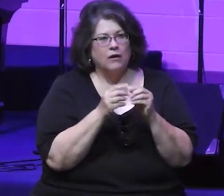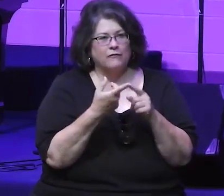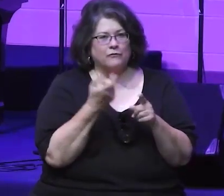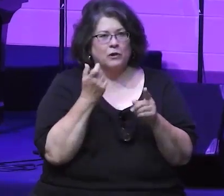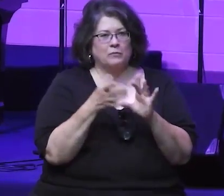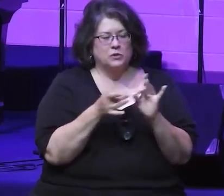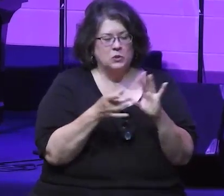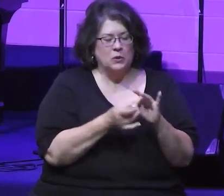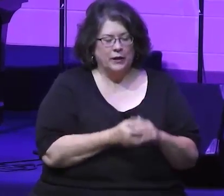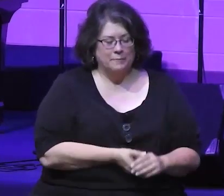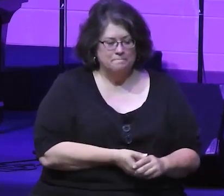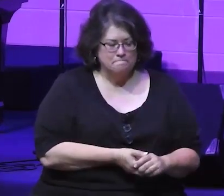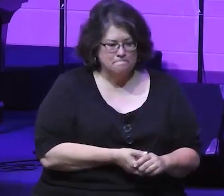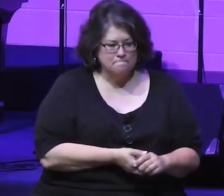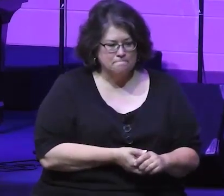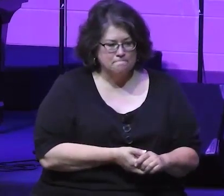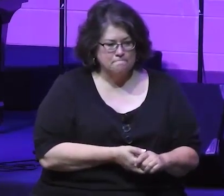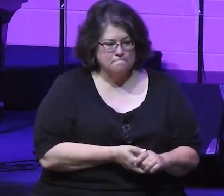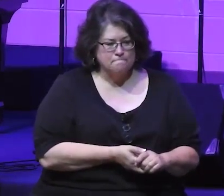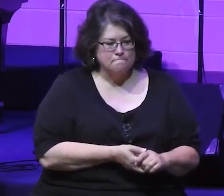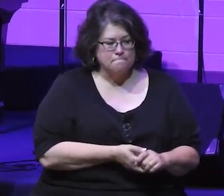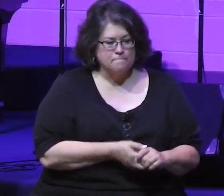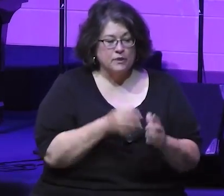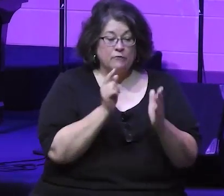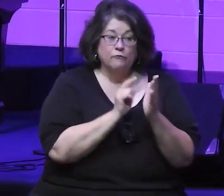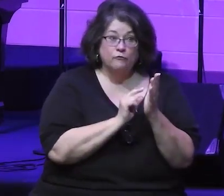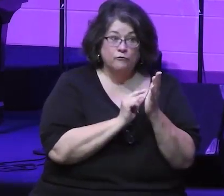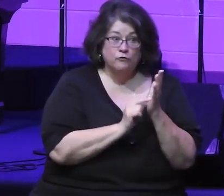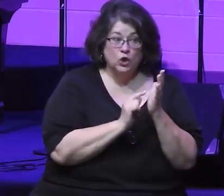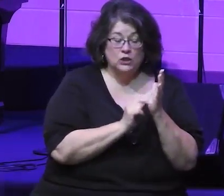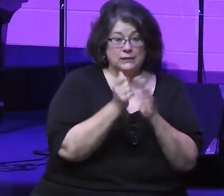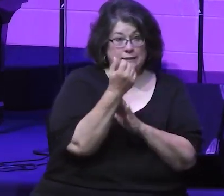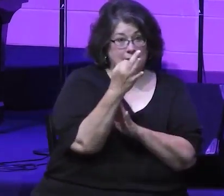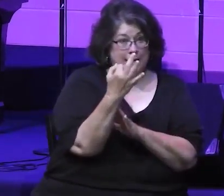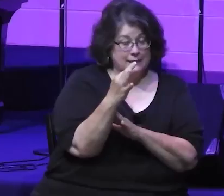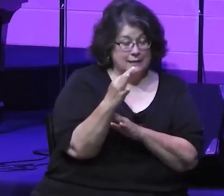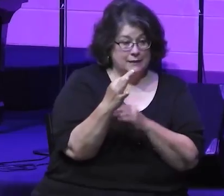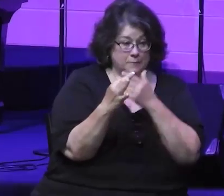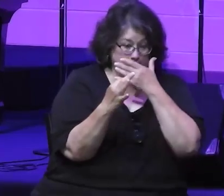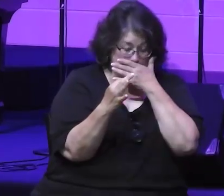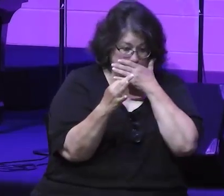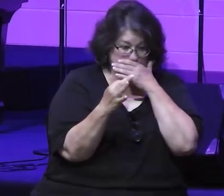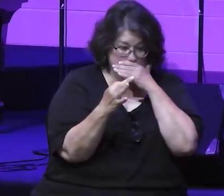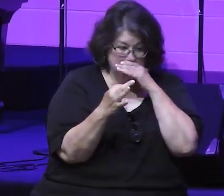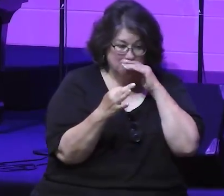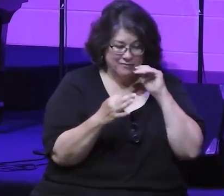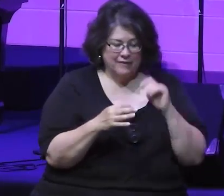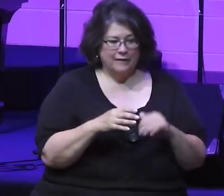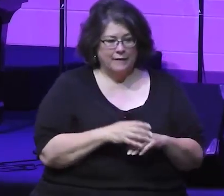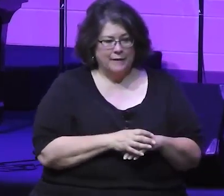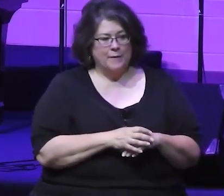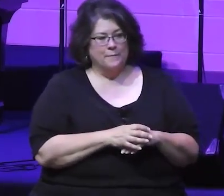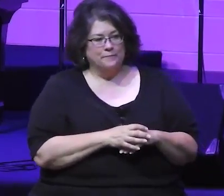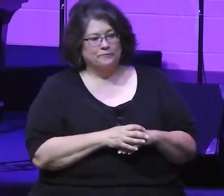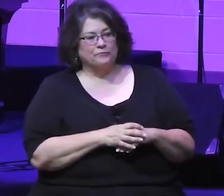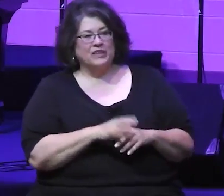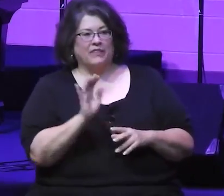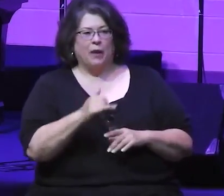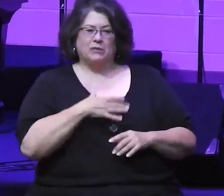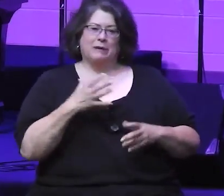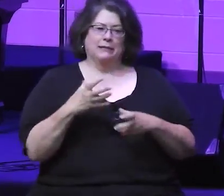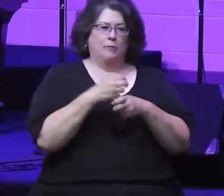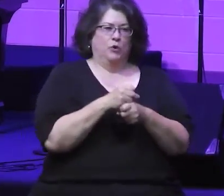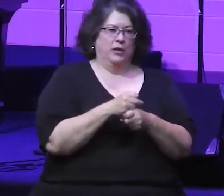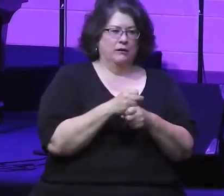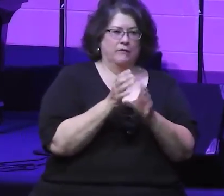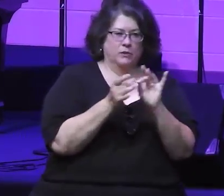out. Let's pick up in verse 19, actually. That was my plot summary, captured the first part.